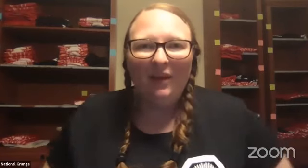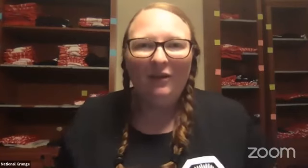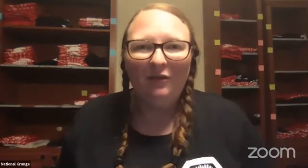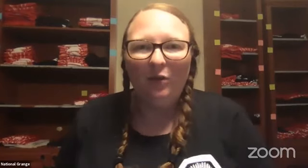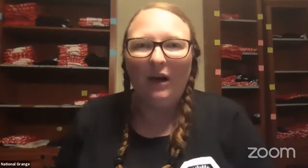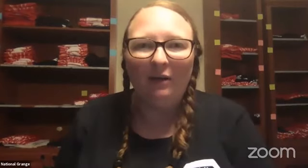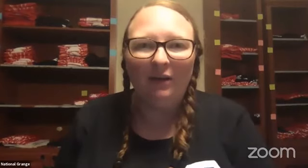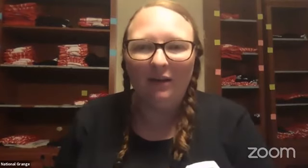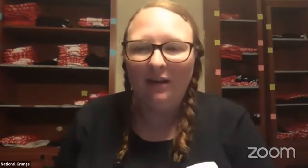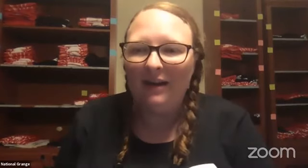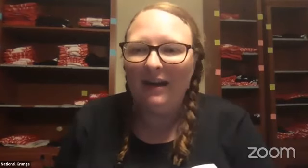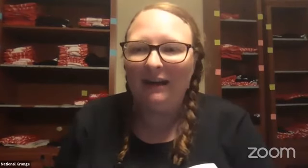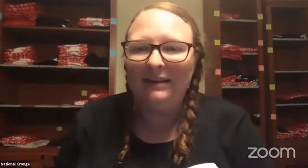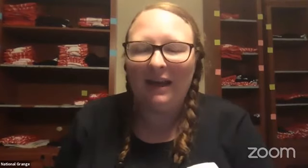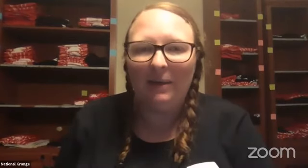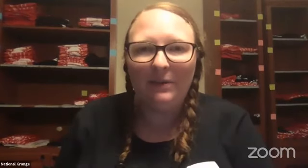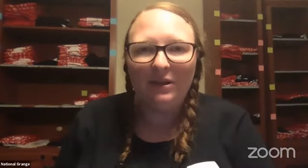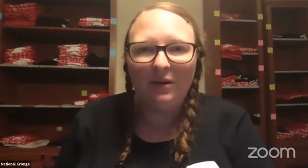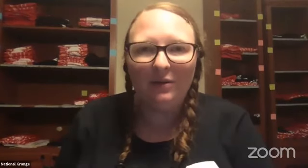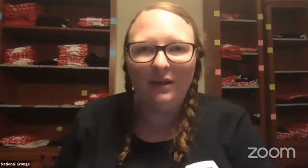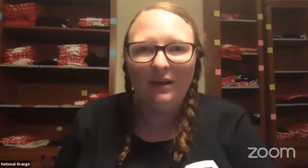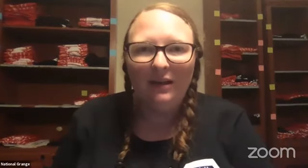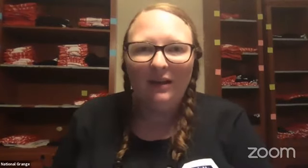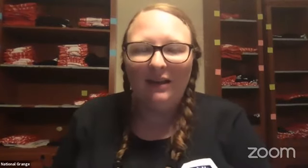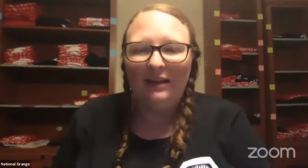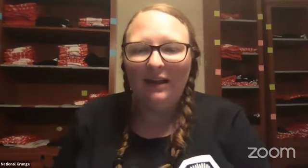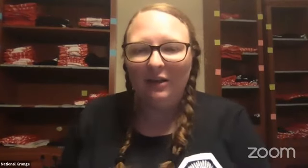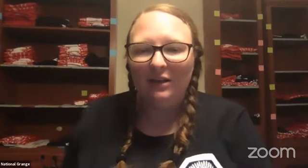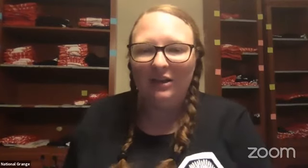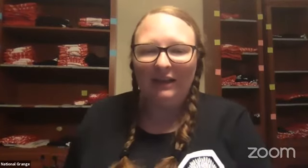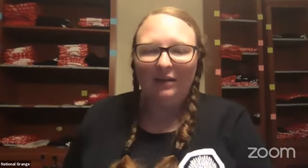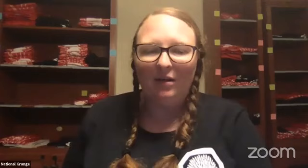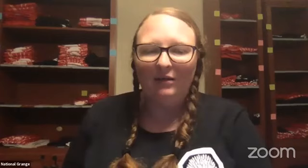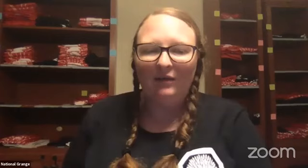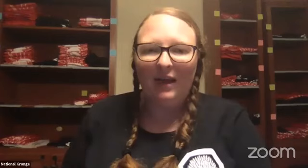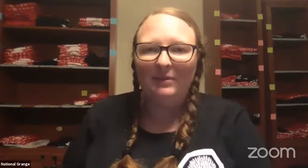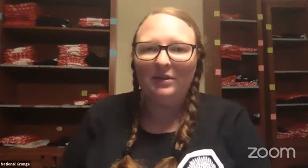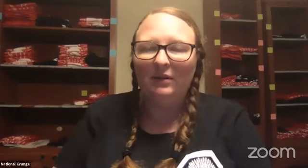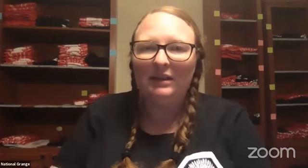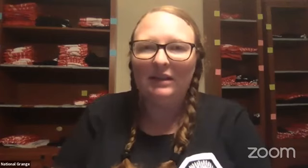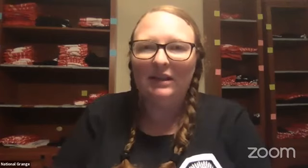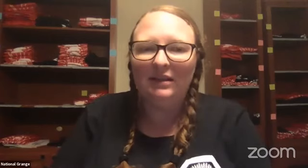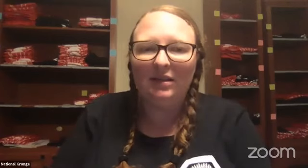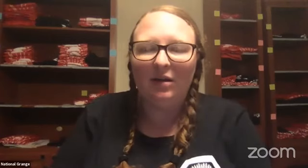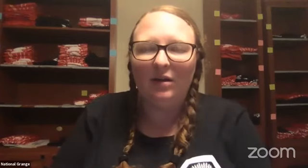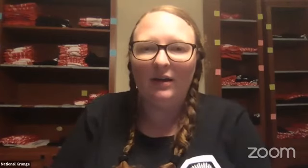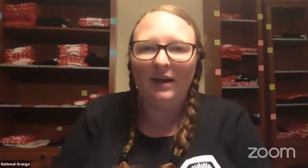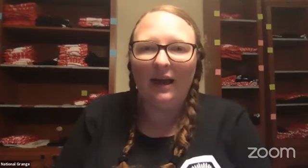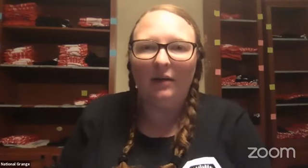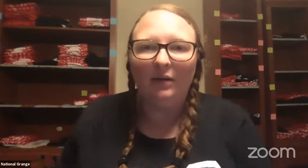for our next episode. And you can check out all of the episode listings on our